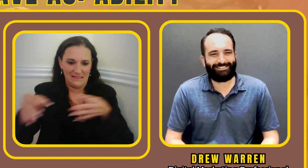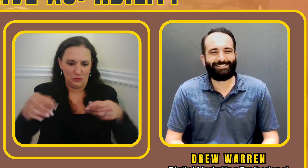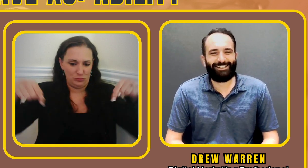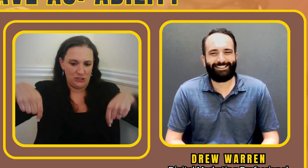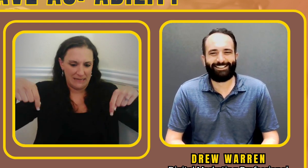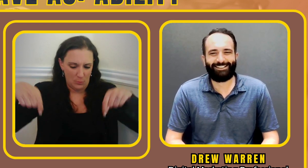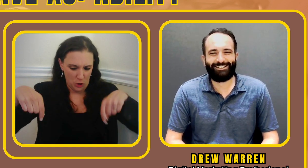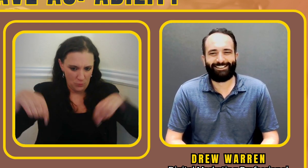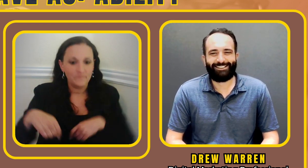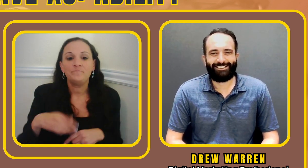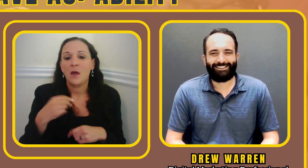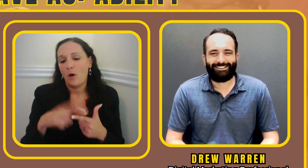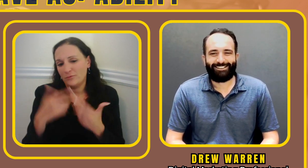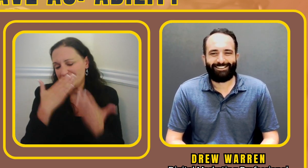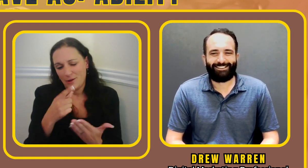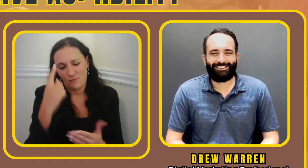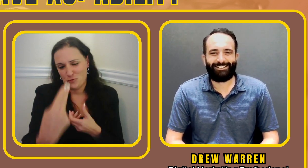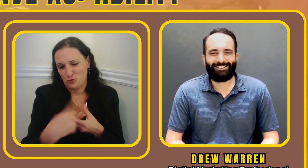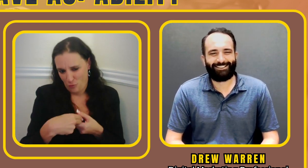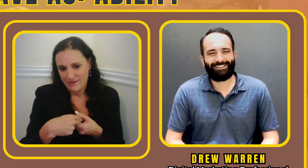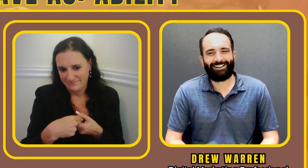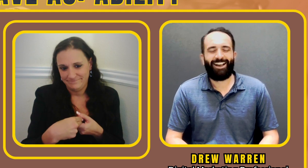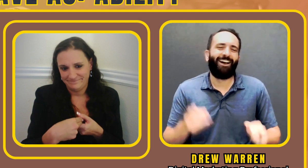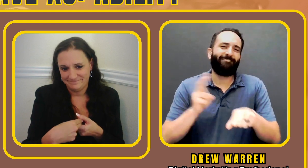below. I want to thank you for joining.